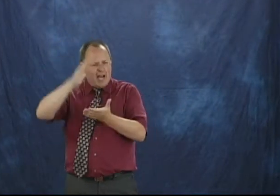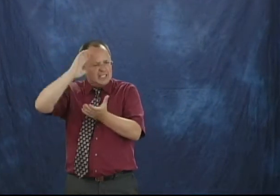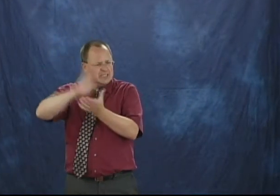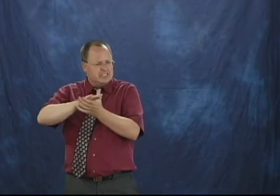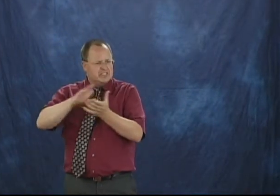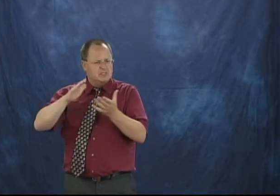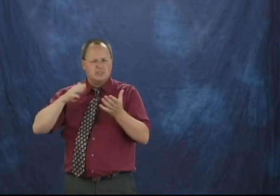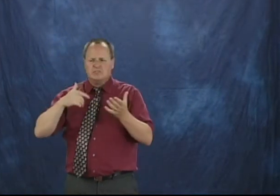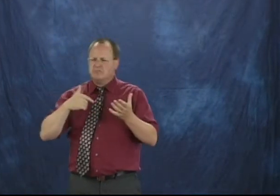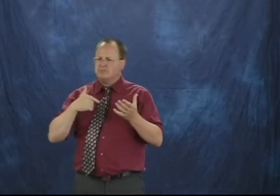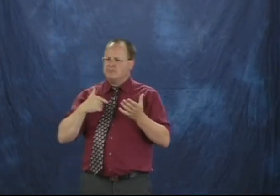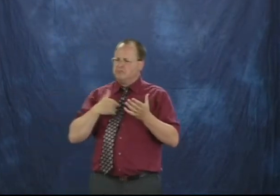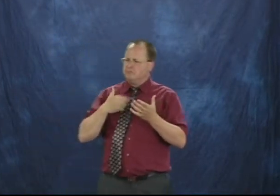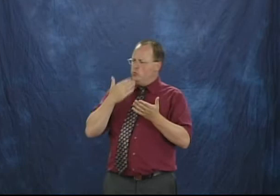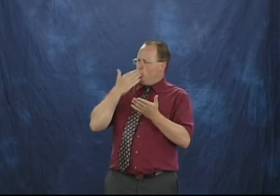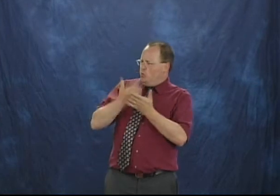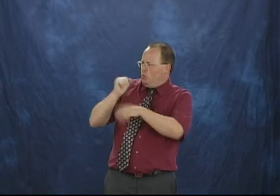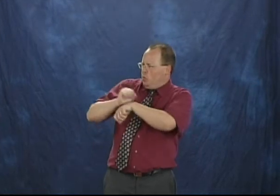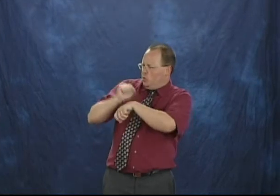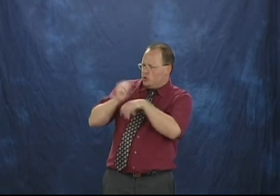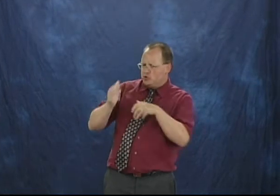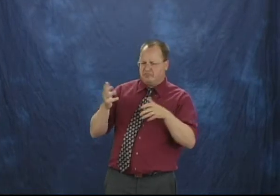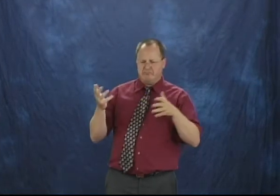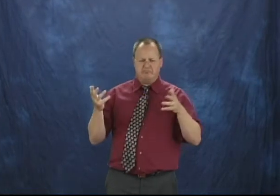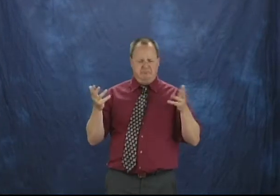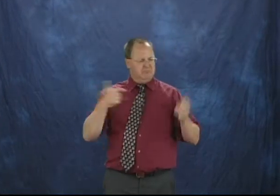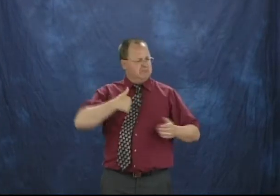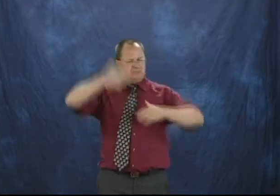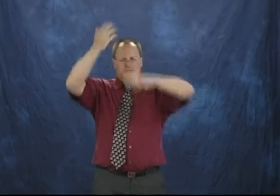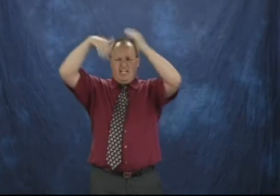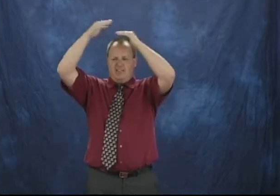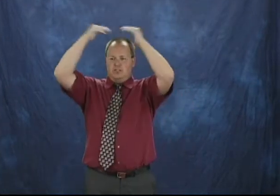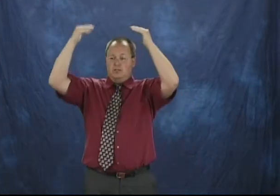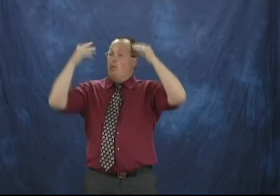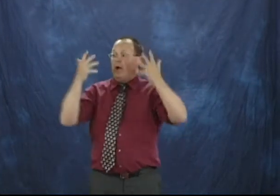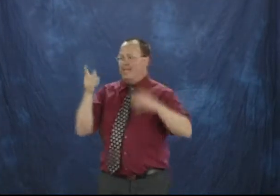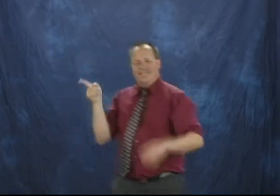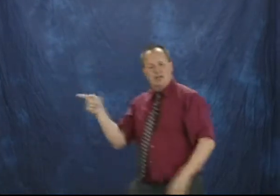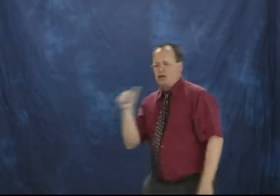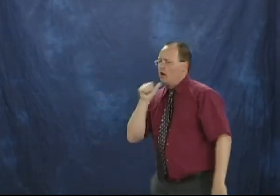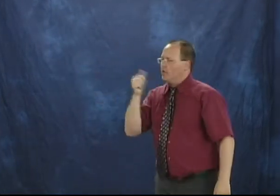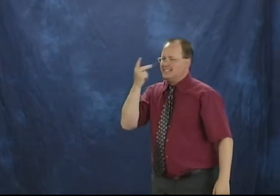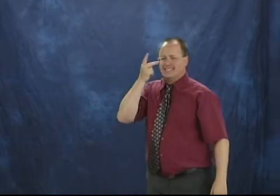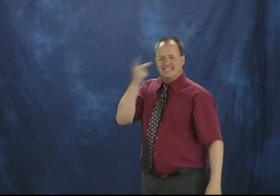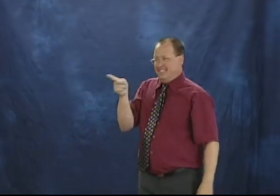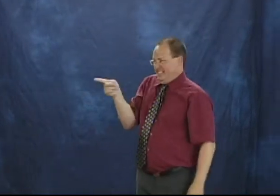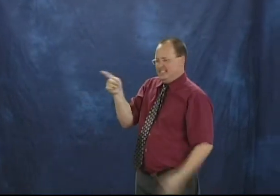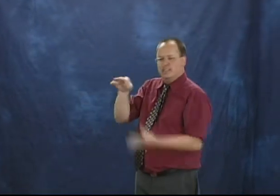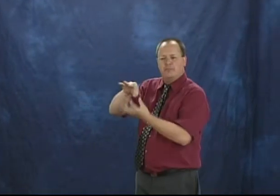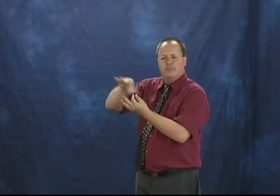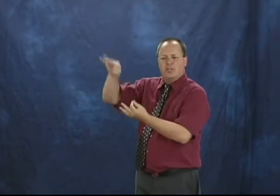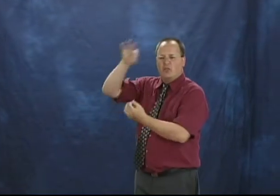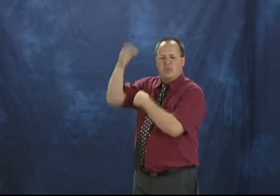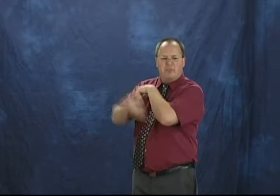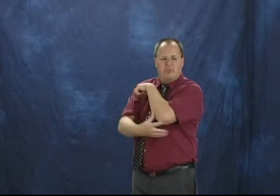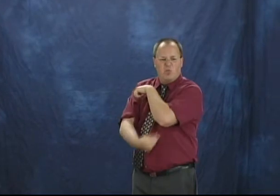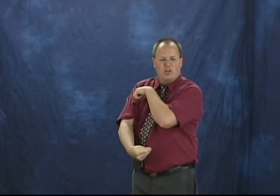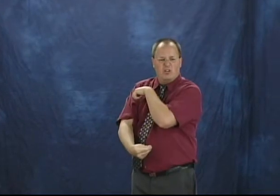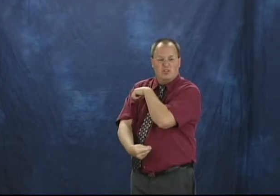And my boss said, well, he would go to heaven. He was a good father and good husband. He would surely be in heaven.